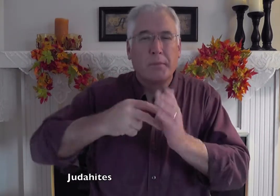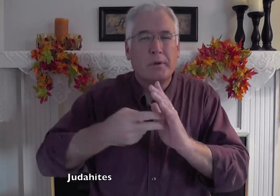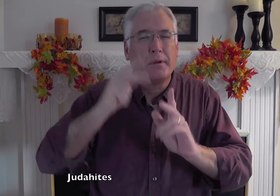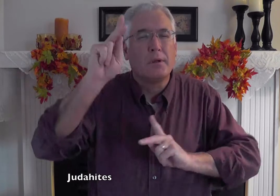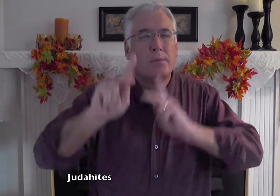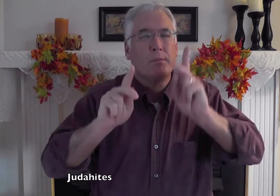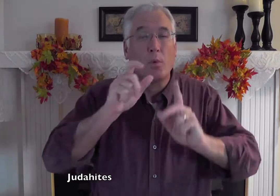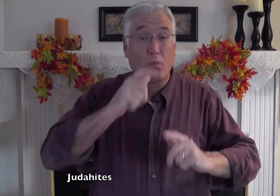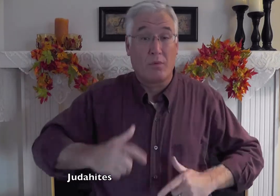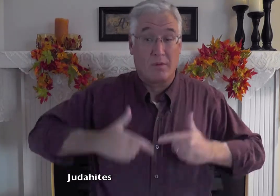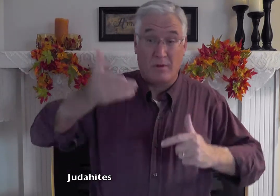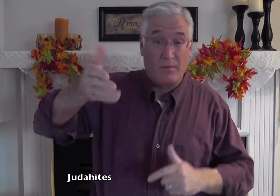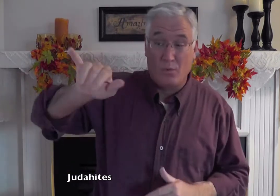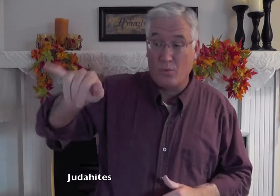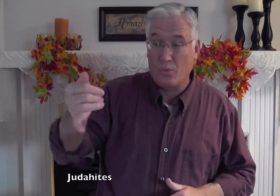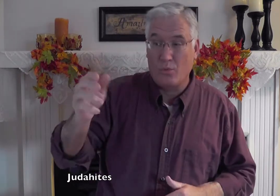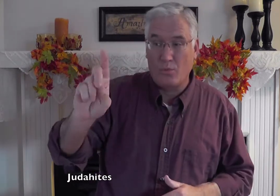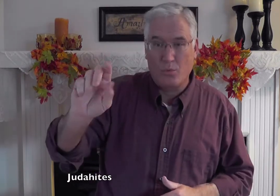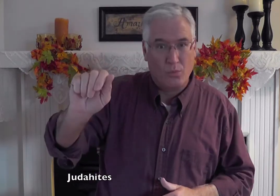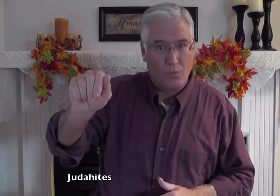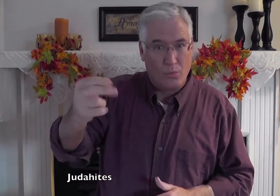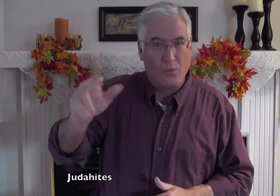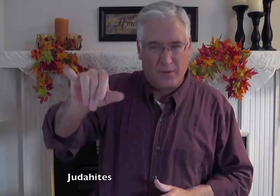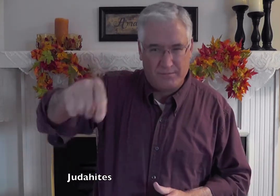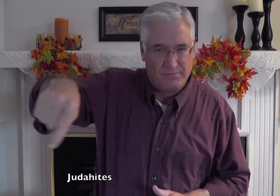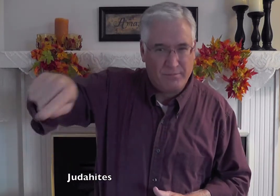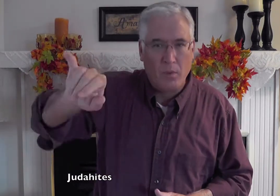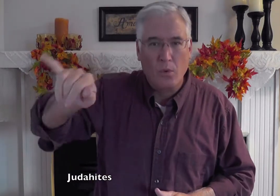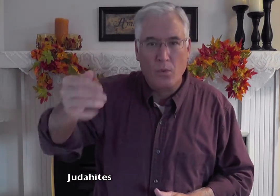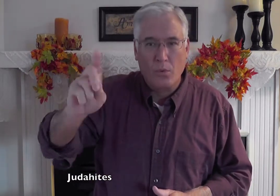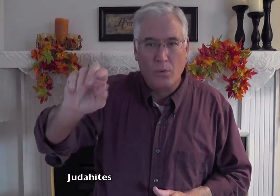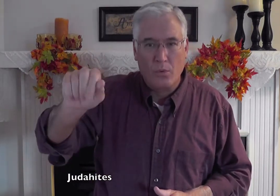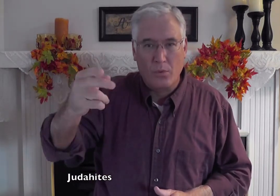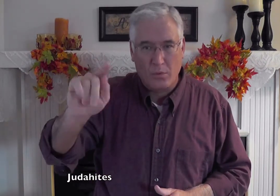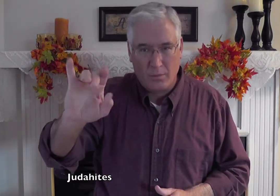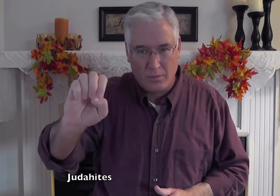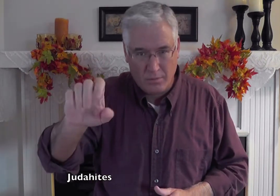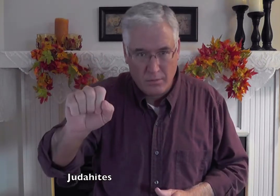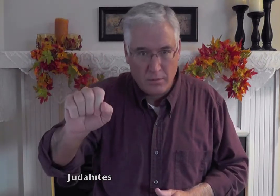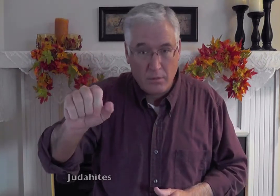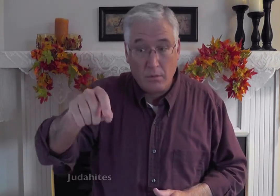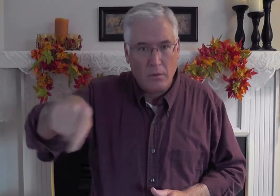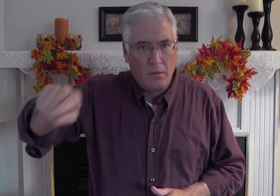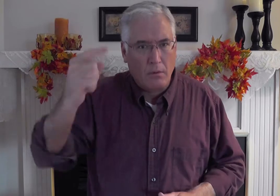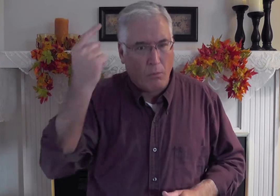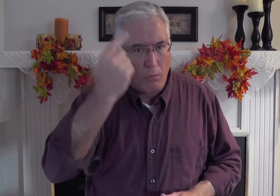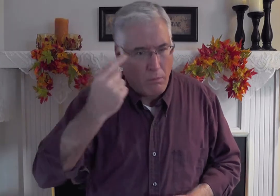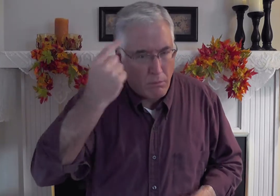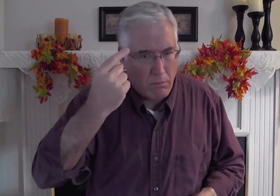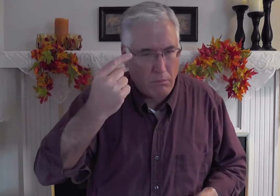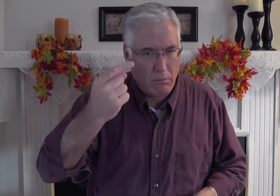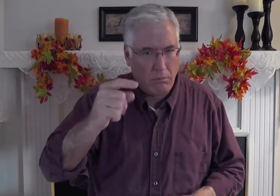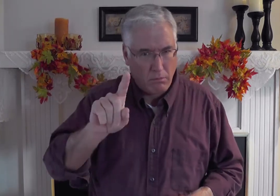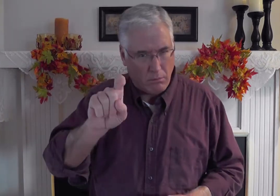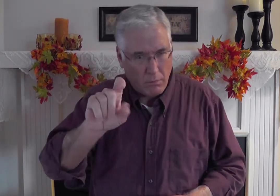called the Judahites. And this means that the people of Judah, that, Yahweh was